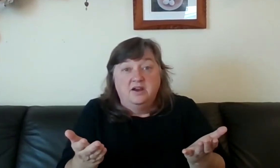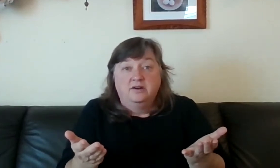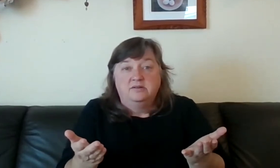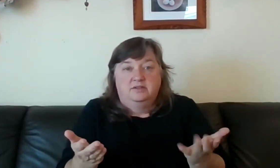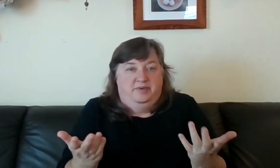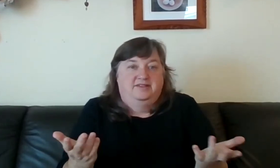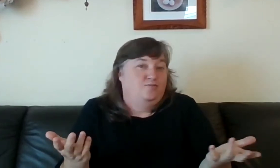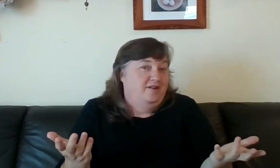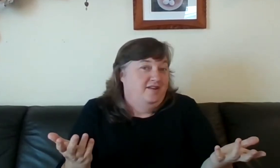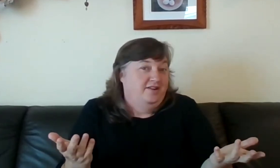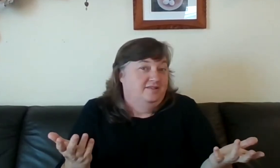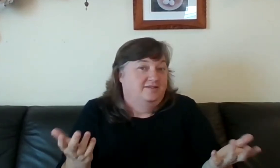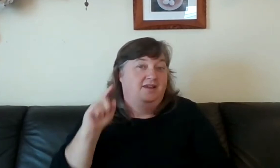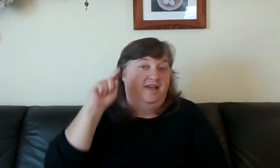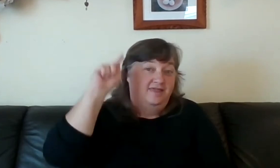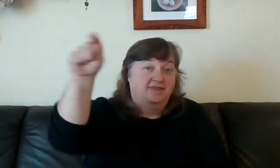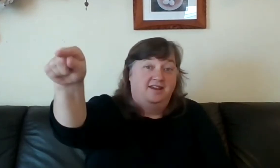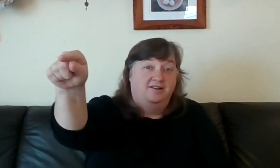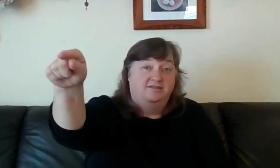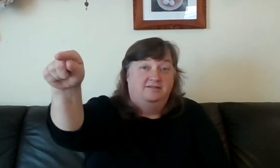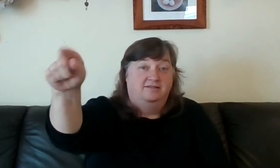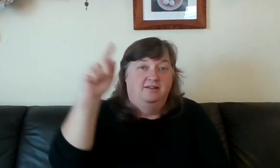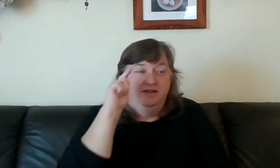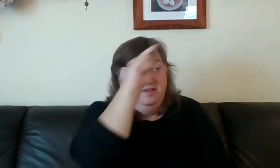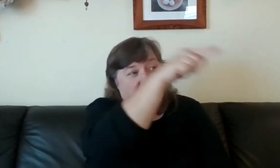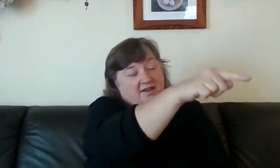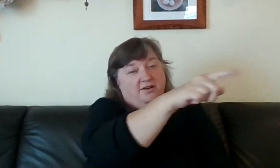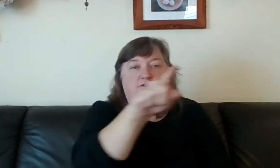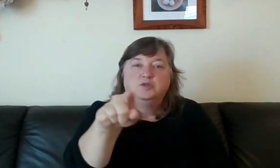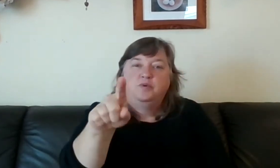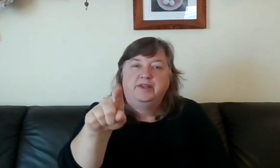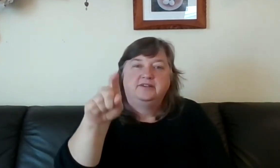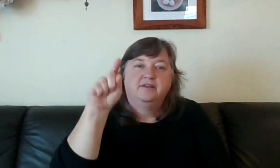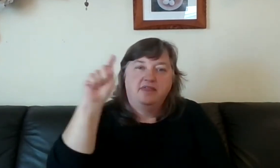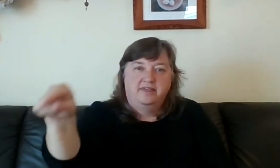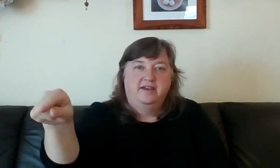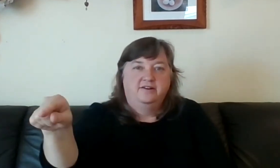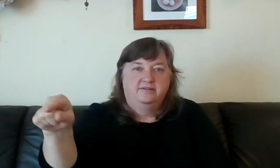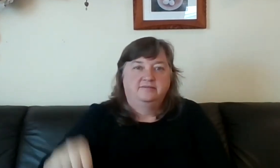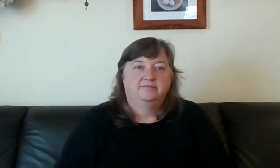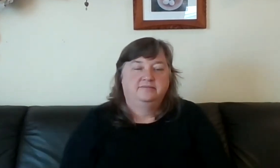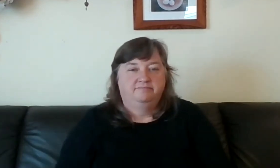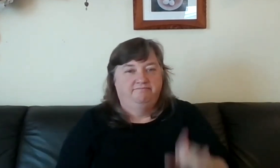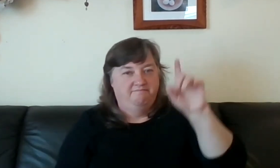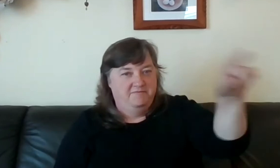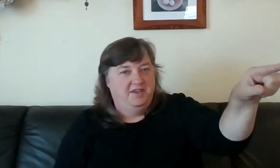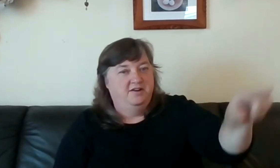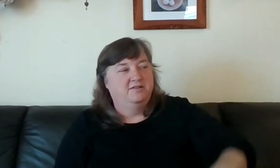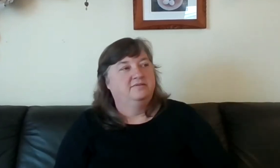There depends on where there is. There, there. You just point. There, there.